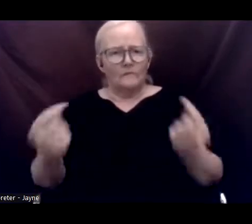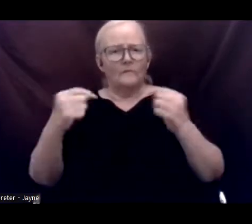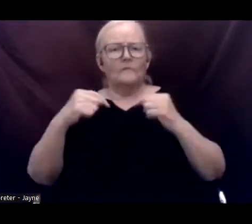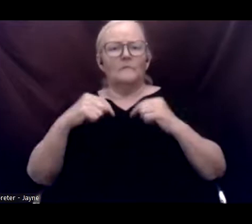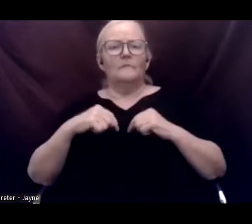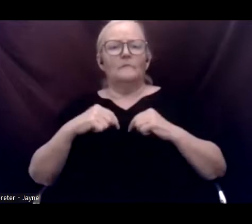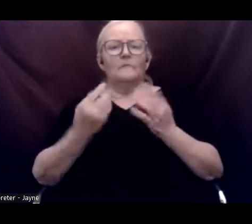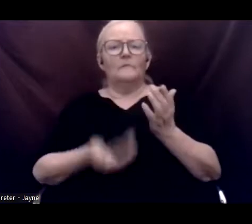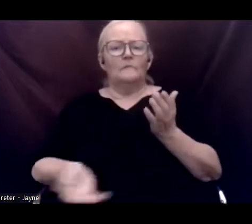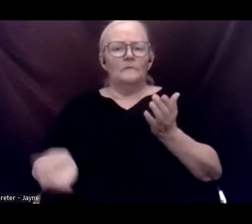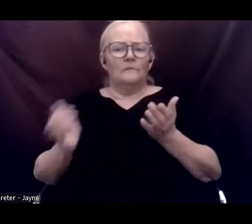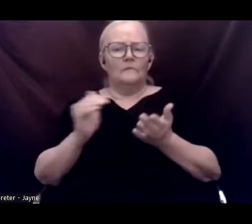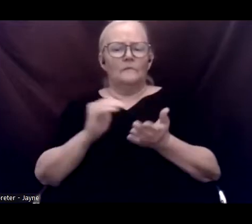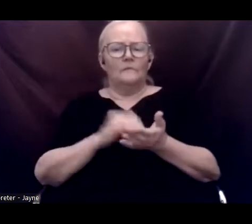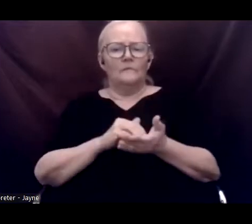Return